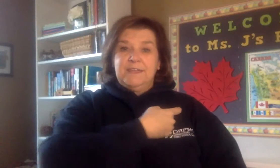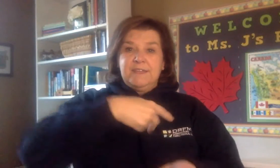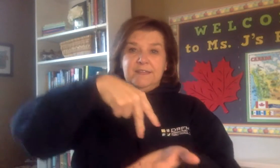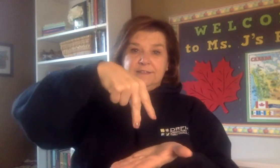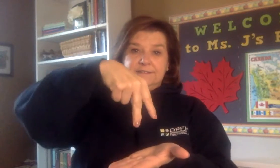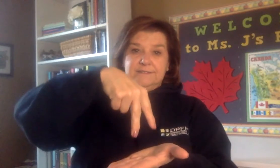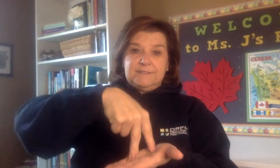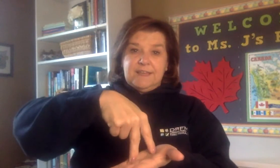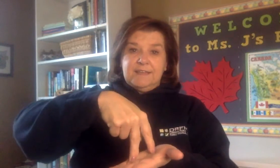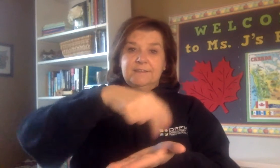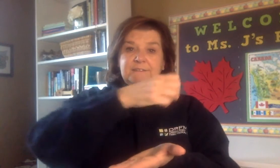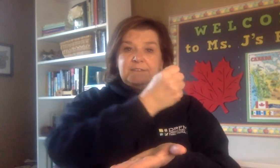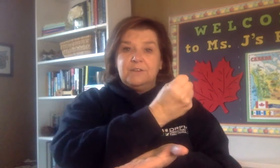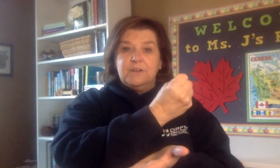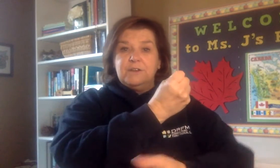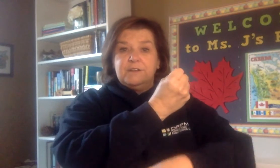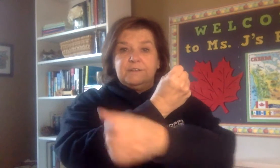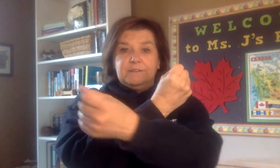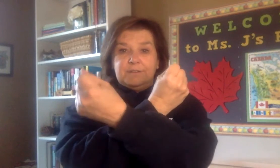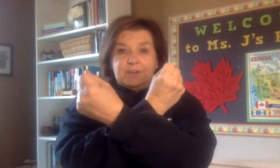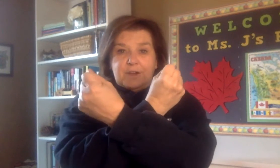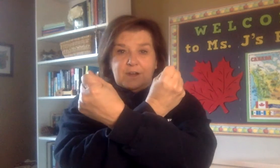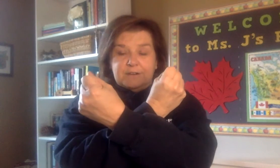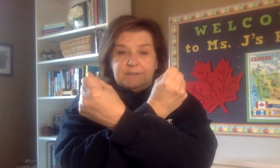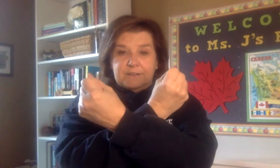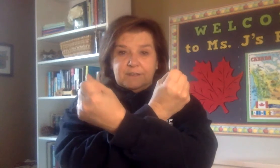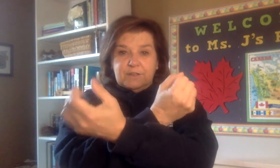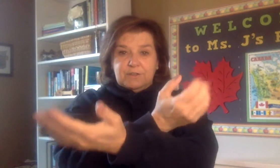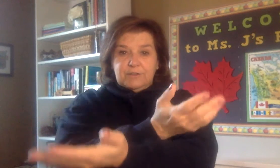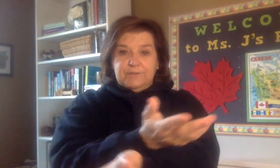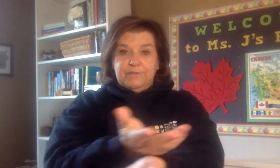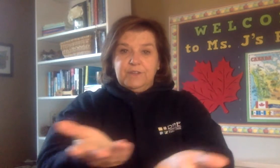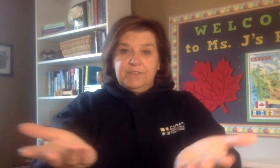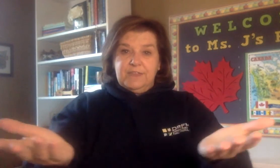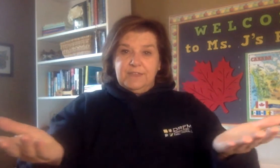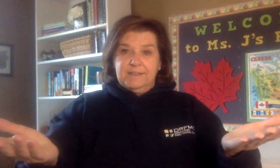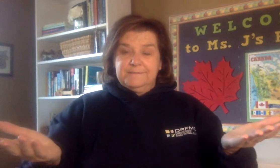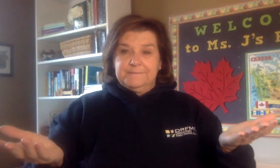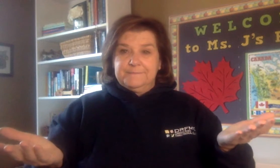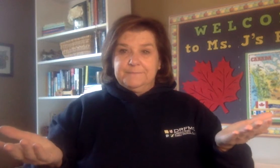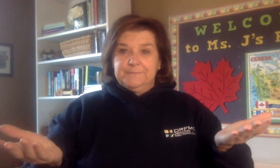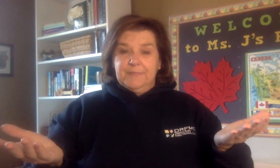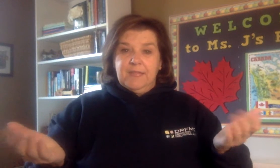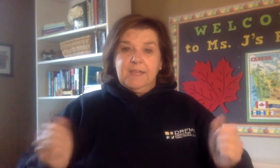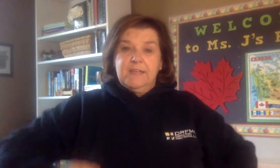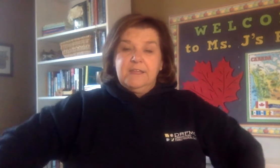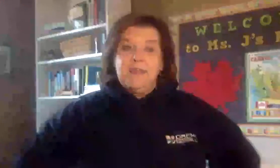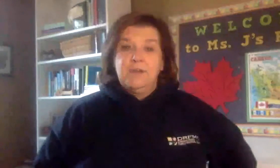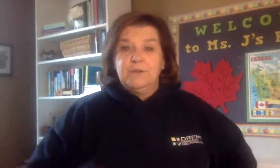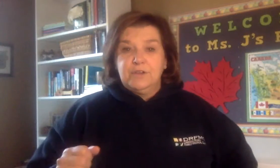we stand on guard for thee. Now,